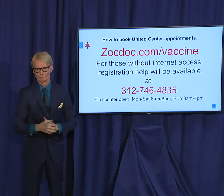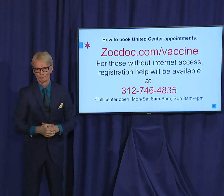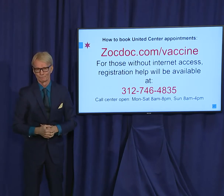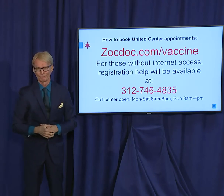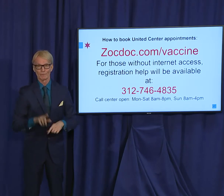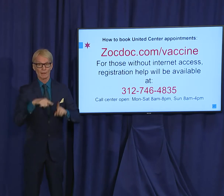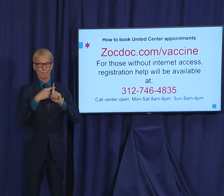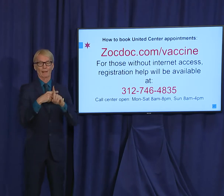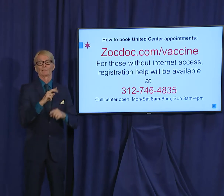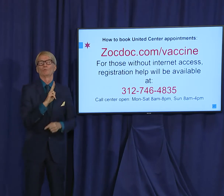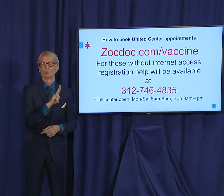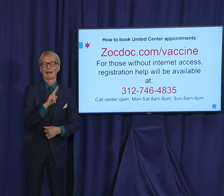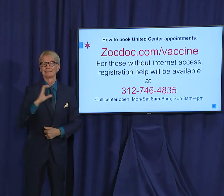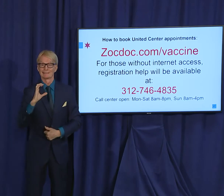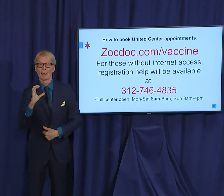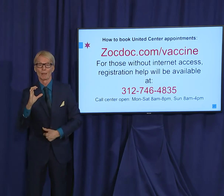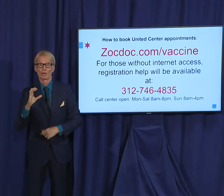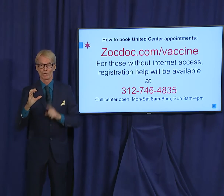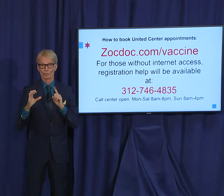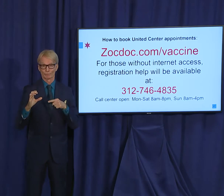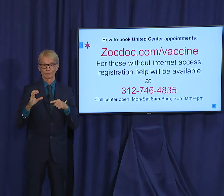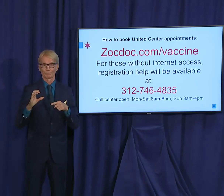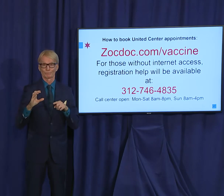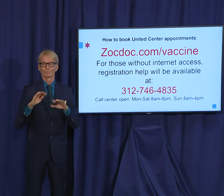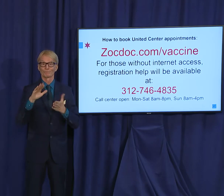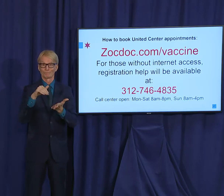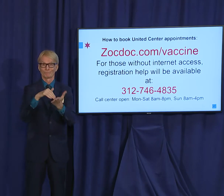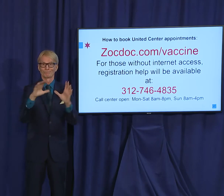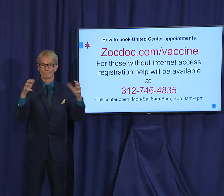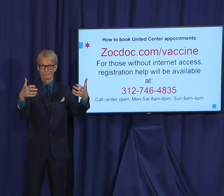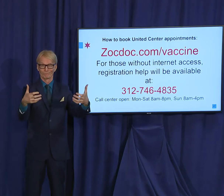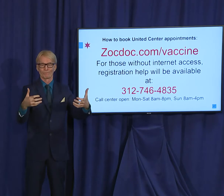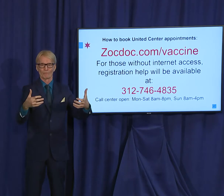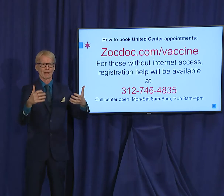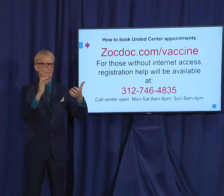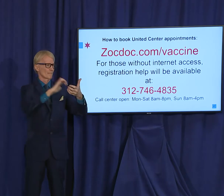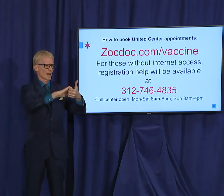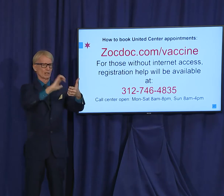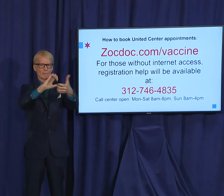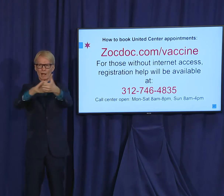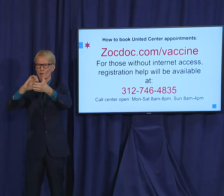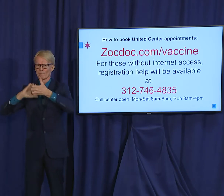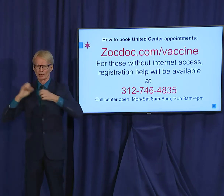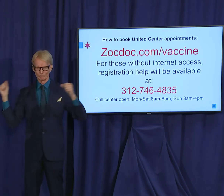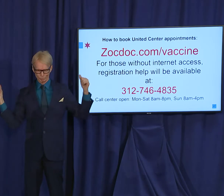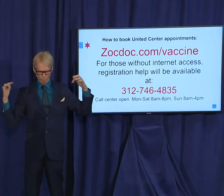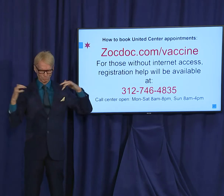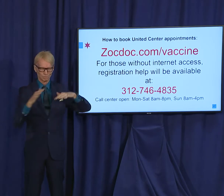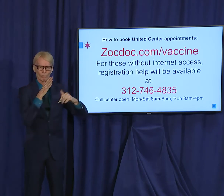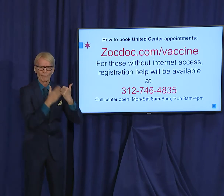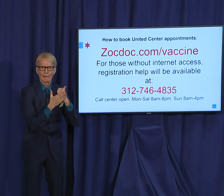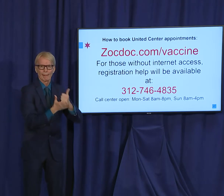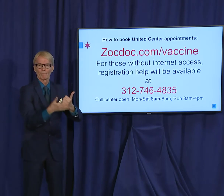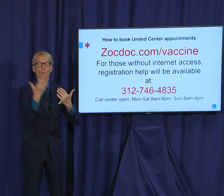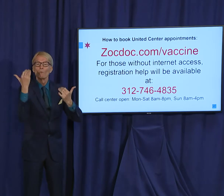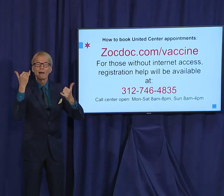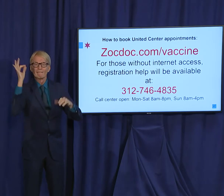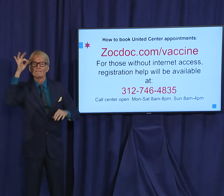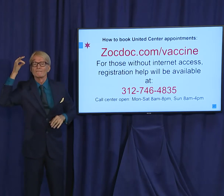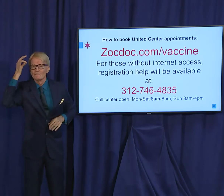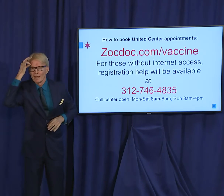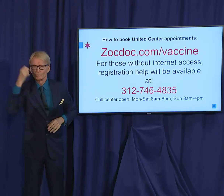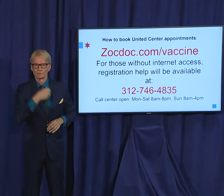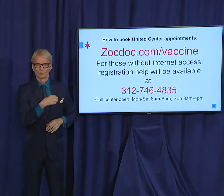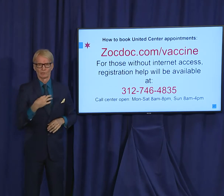United Center, we're doing a lot of work, again, with all of the partners involved here. As you heard last week, this is federal